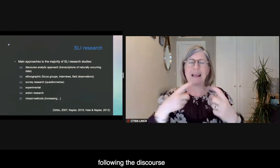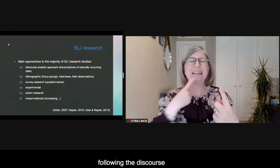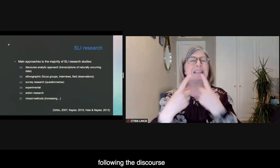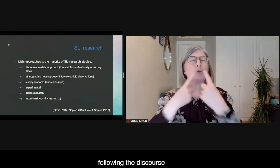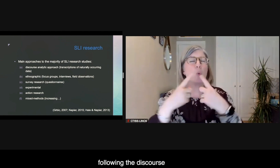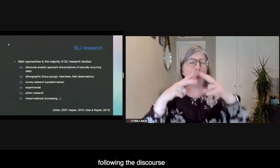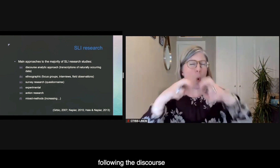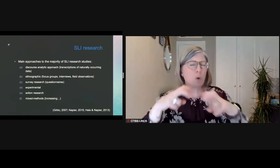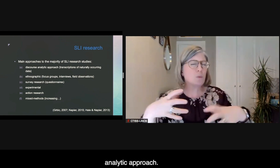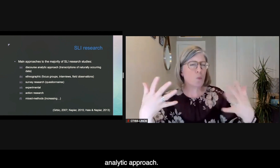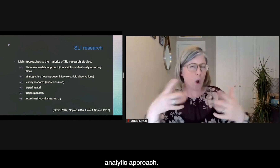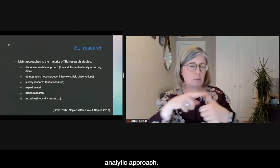the discourse analytic approach.